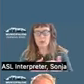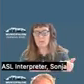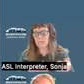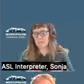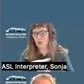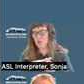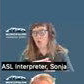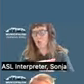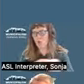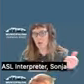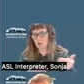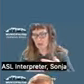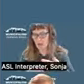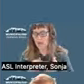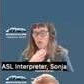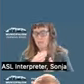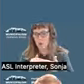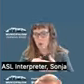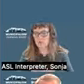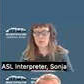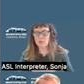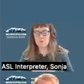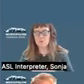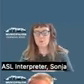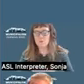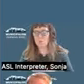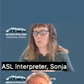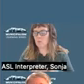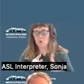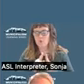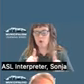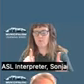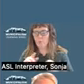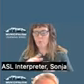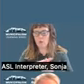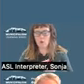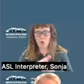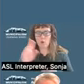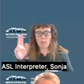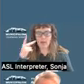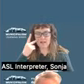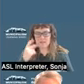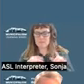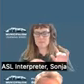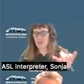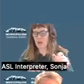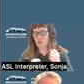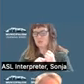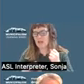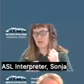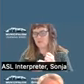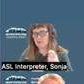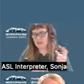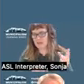we don't shy away from local politics this was an advertisement for a municipal forum that